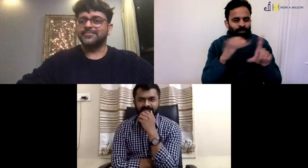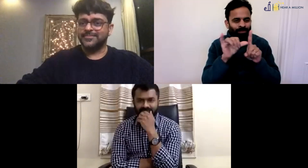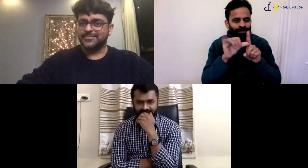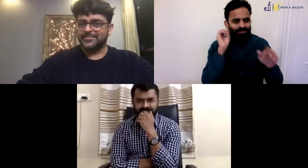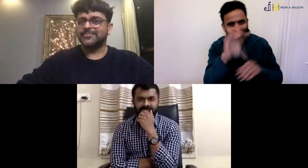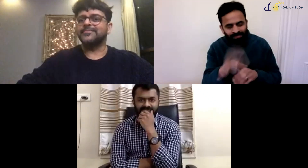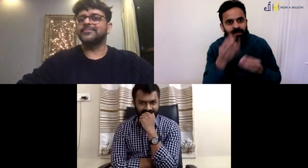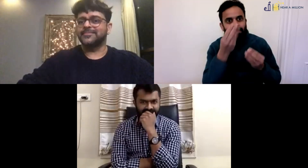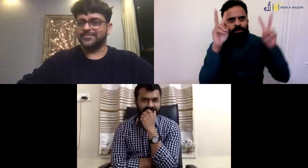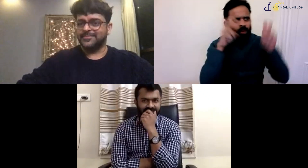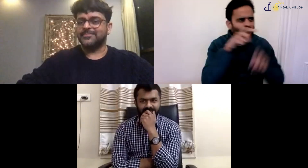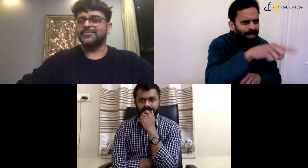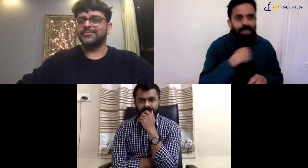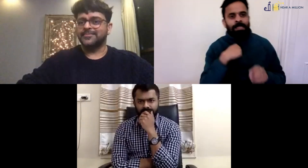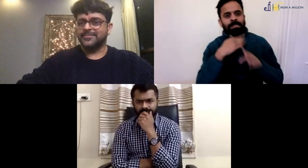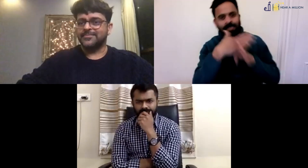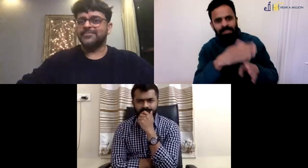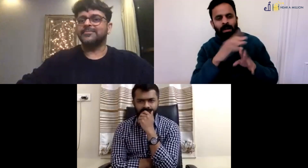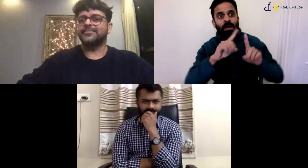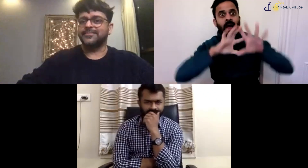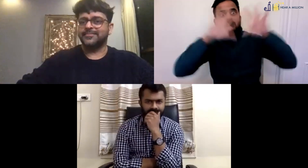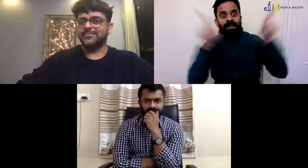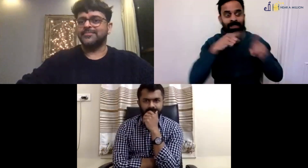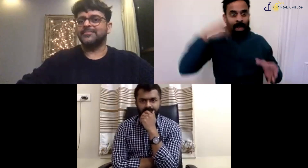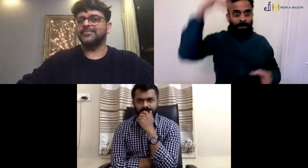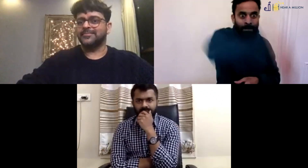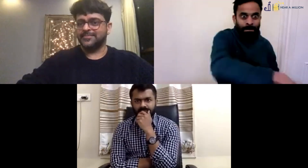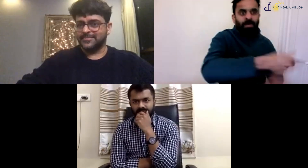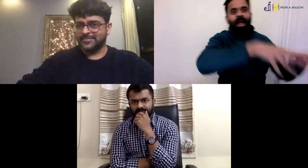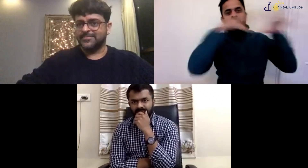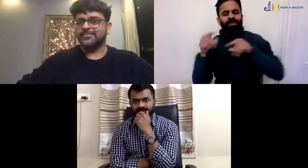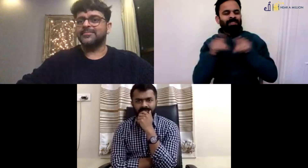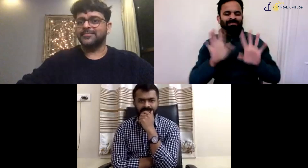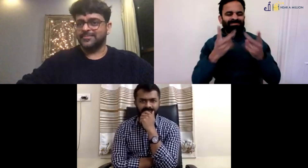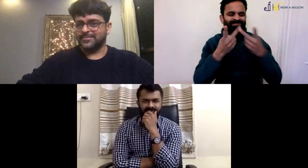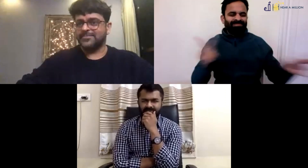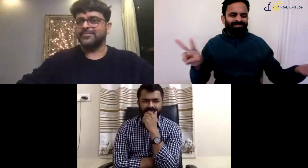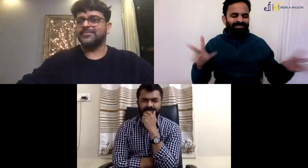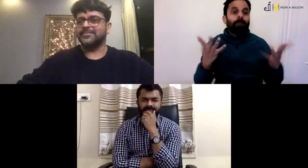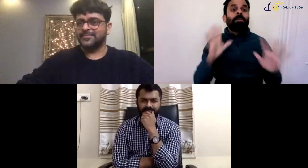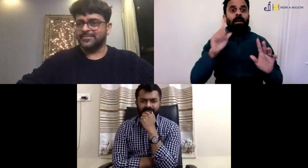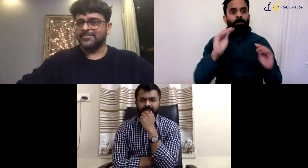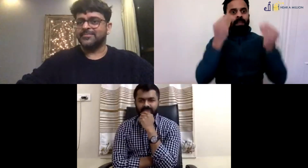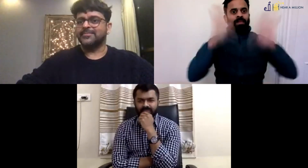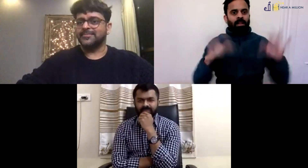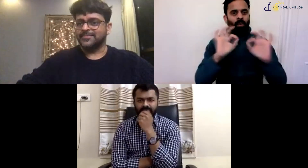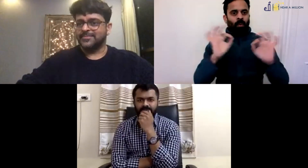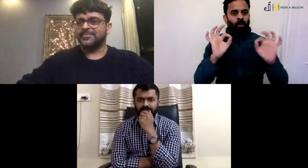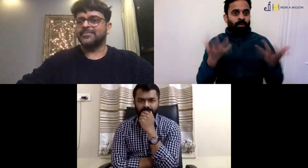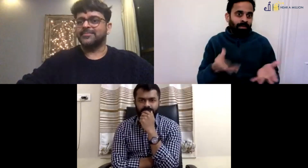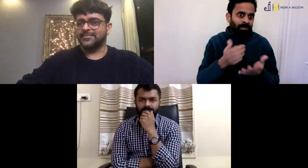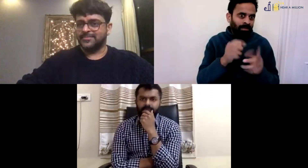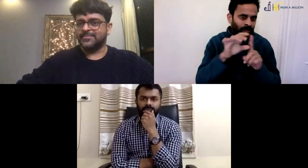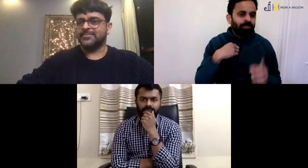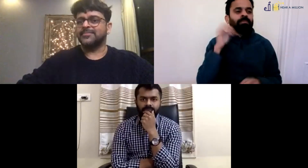still working on YouTube projects and different topics which I keep sharing about. um, it's different, both